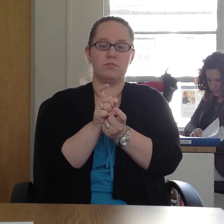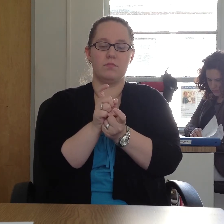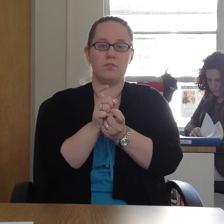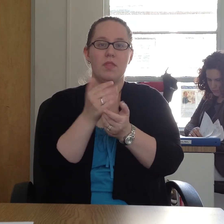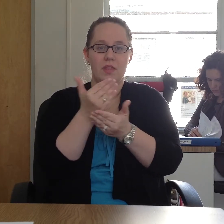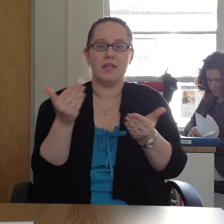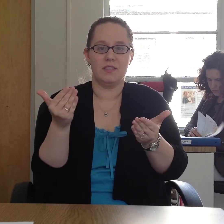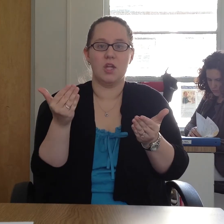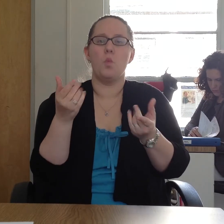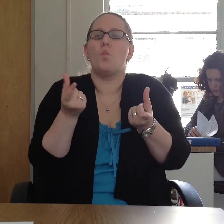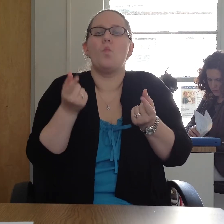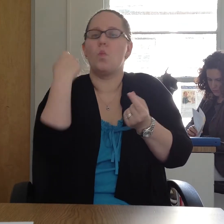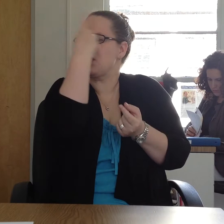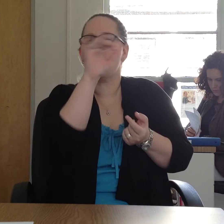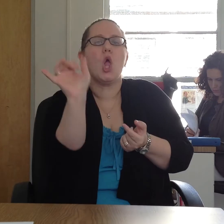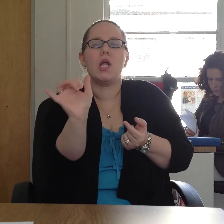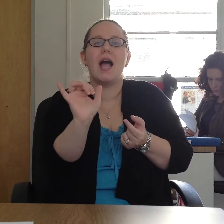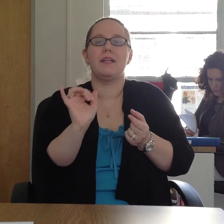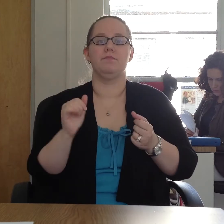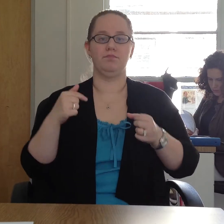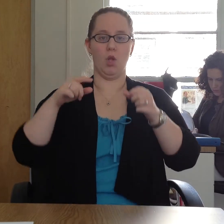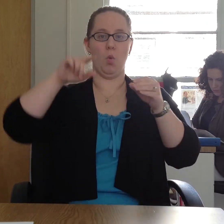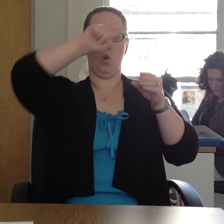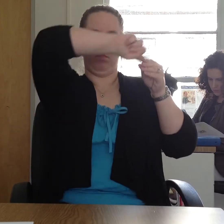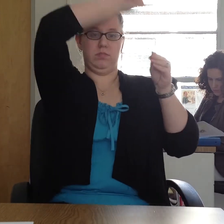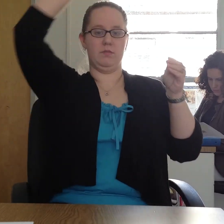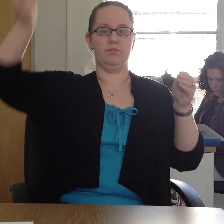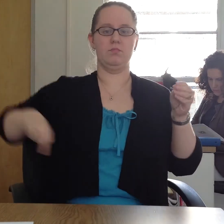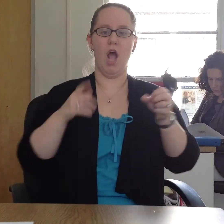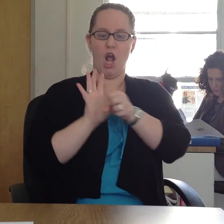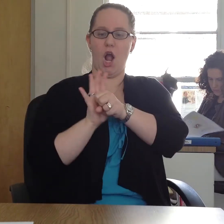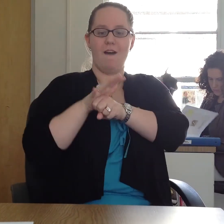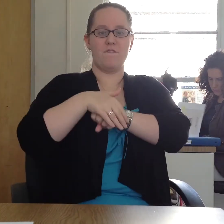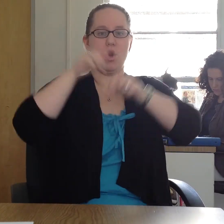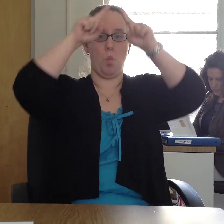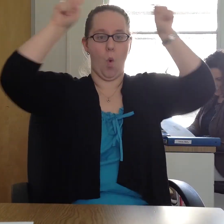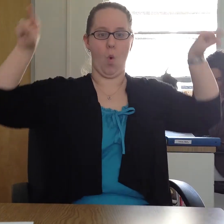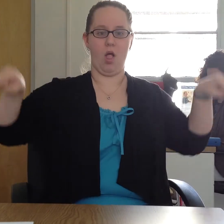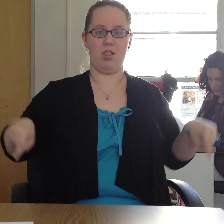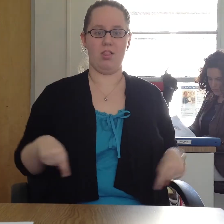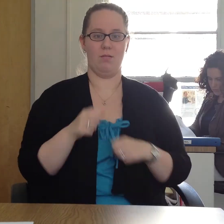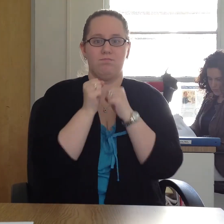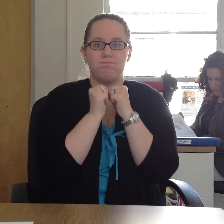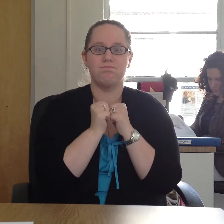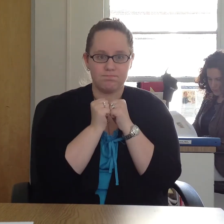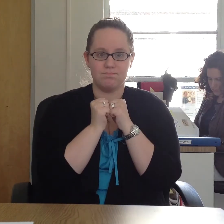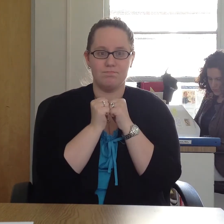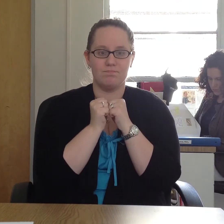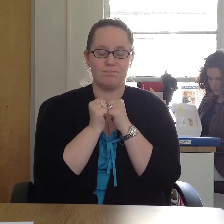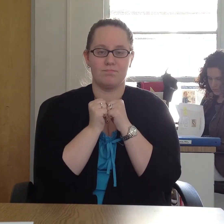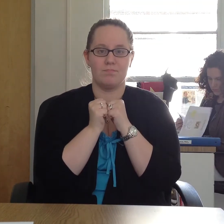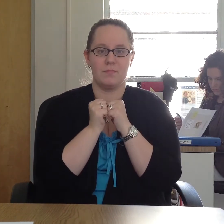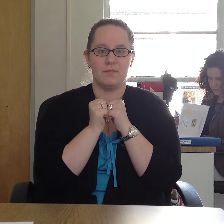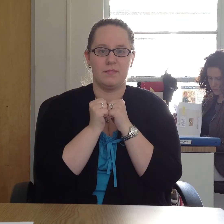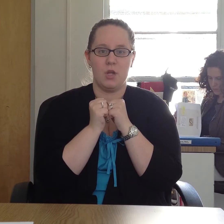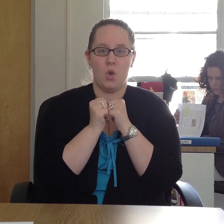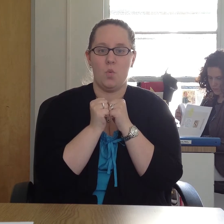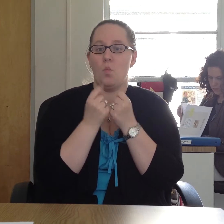around themselves. In this form, they remain dormant